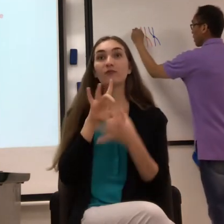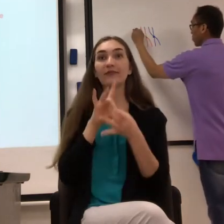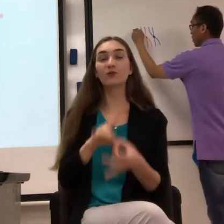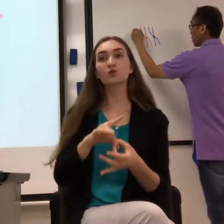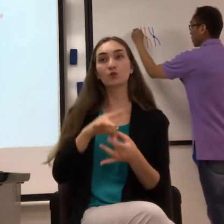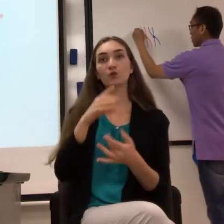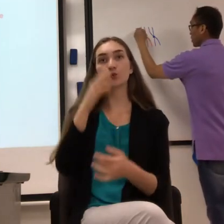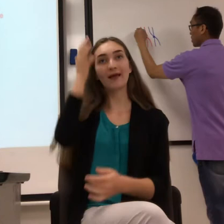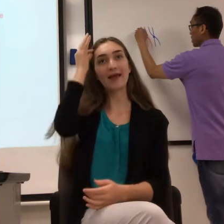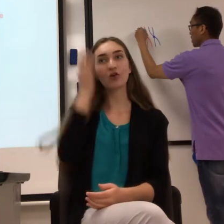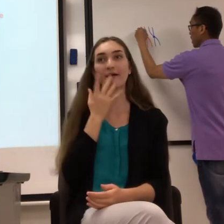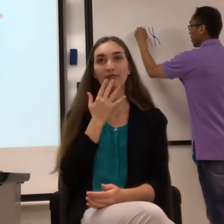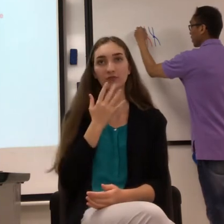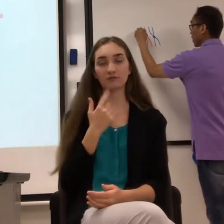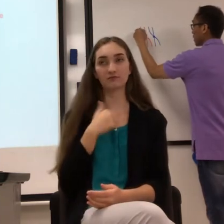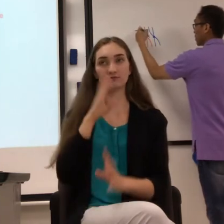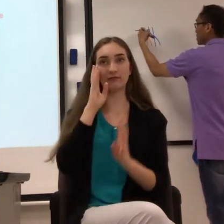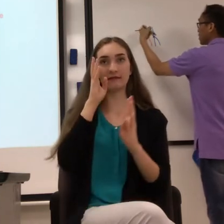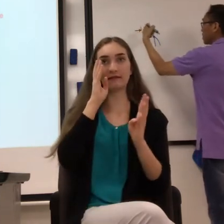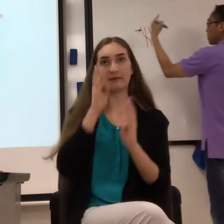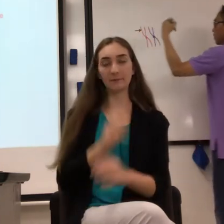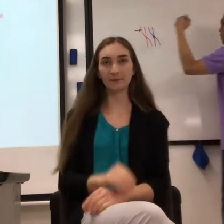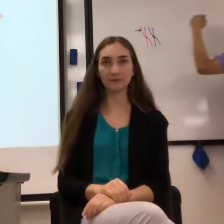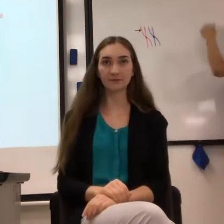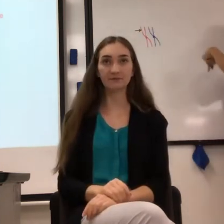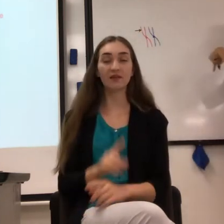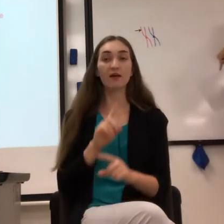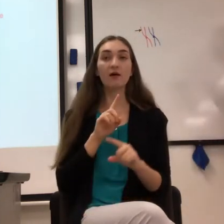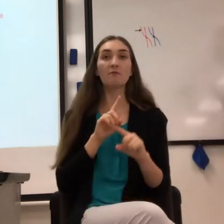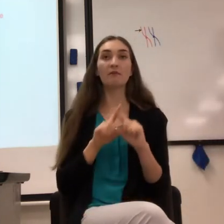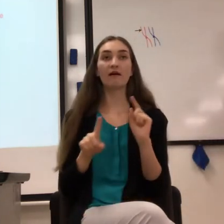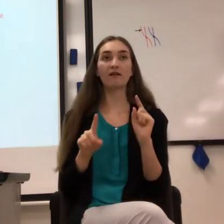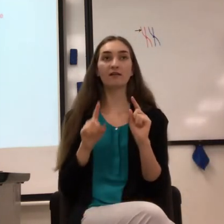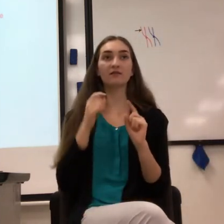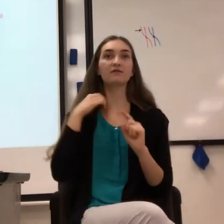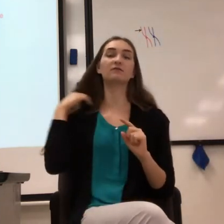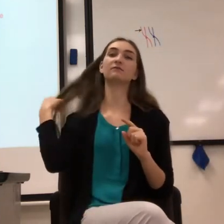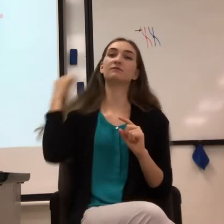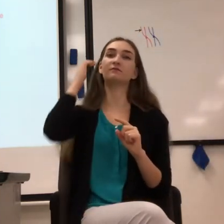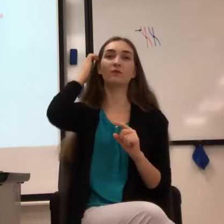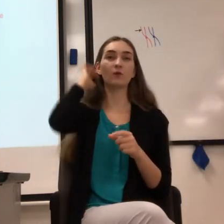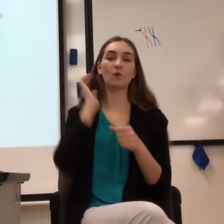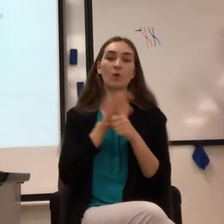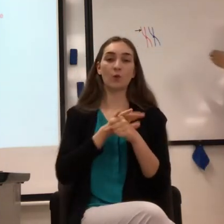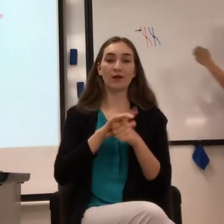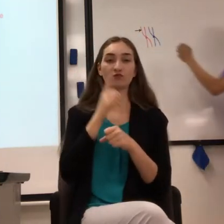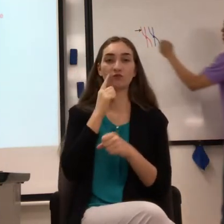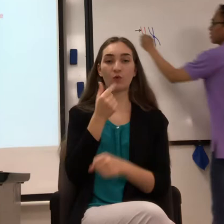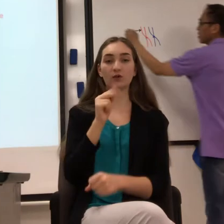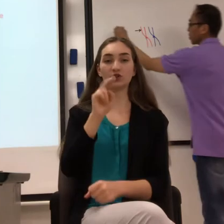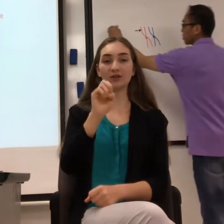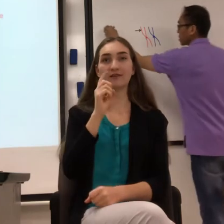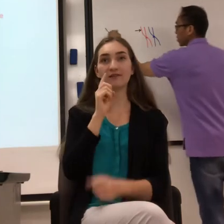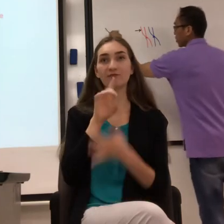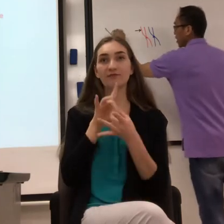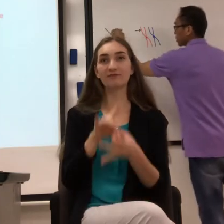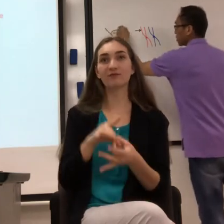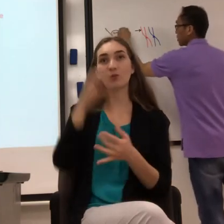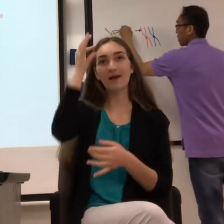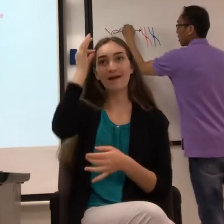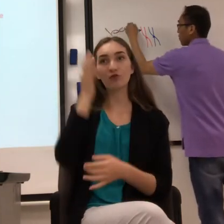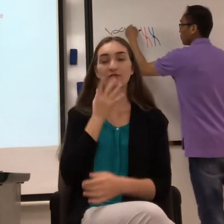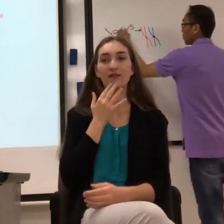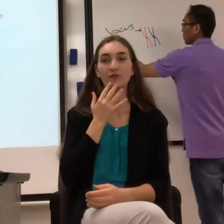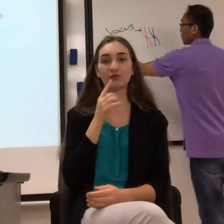just making it up really, but hypothetically, let's say the locus for the gene for hair color, locus is